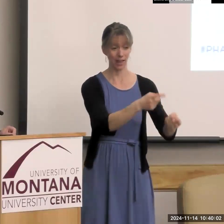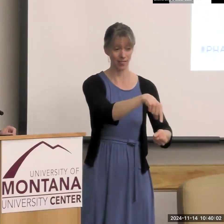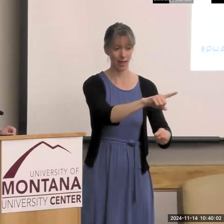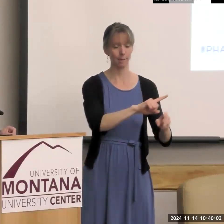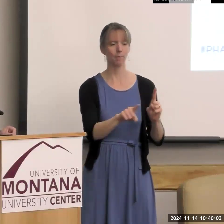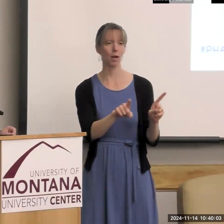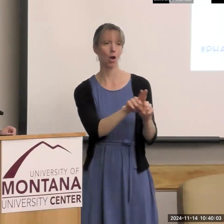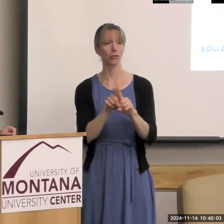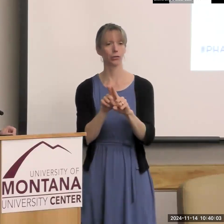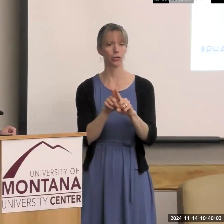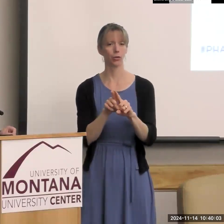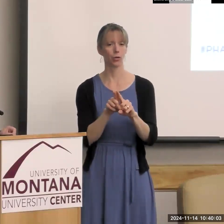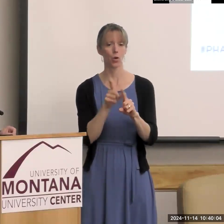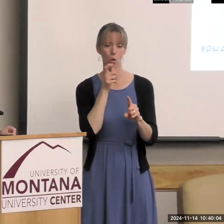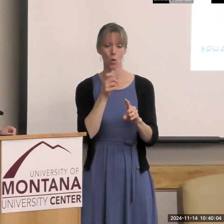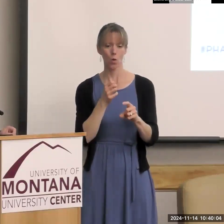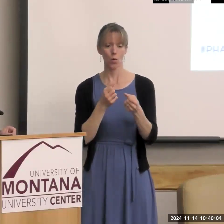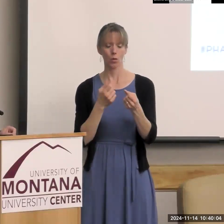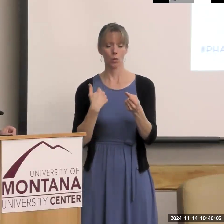us who are supporting